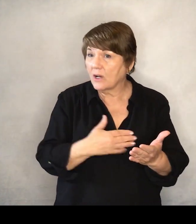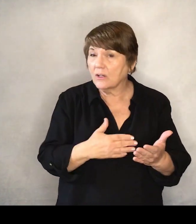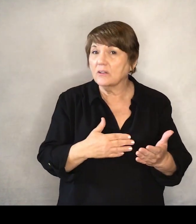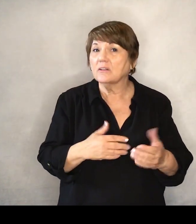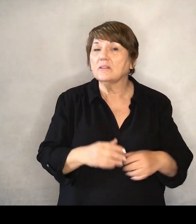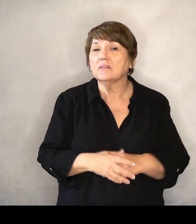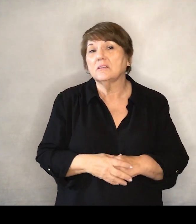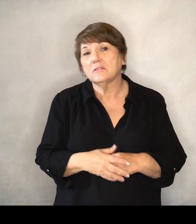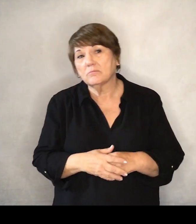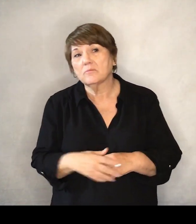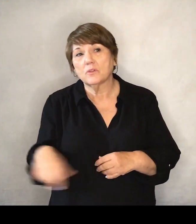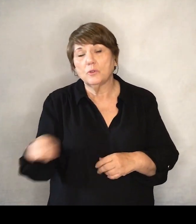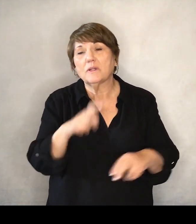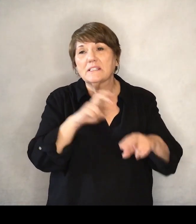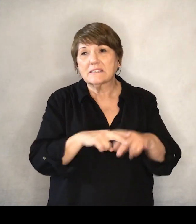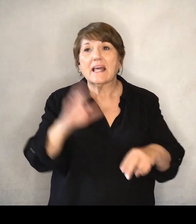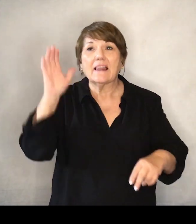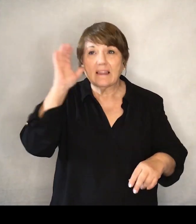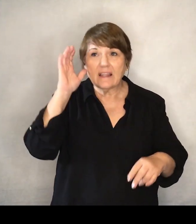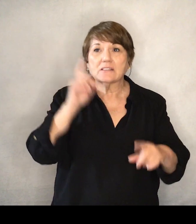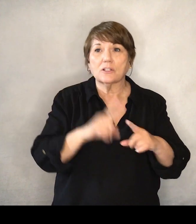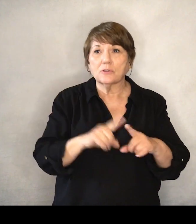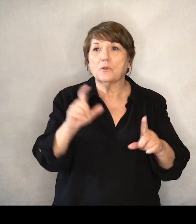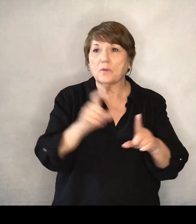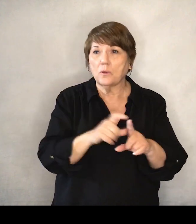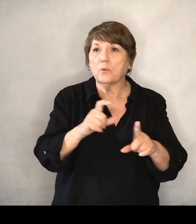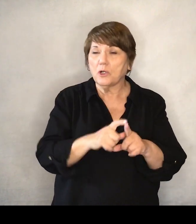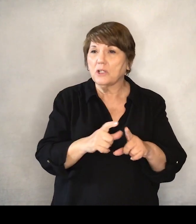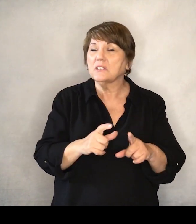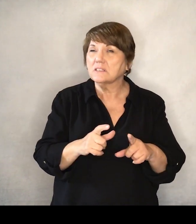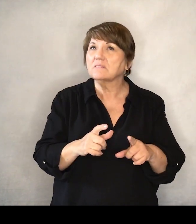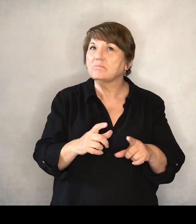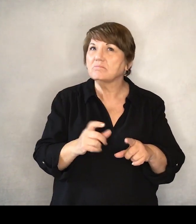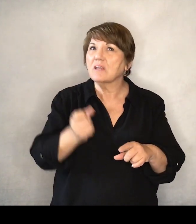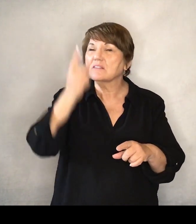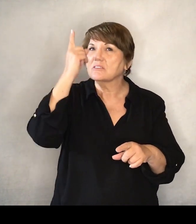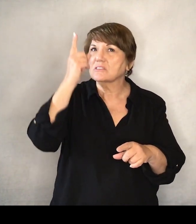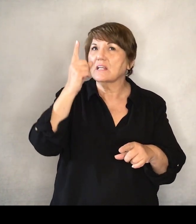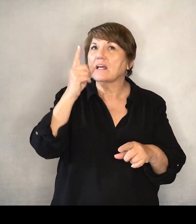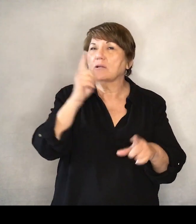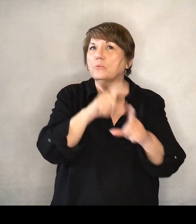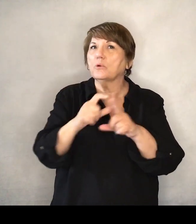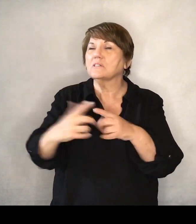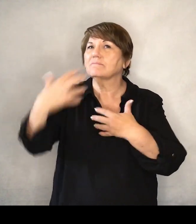if you just want to sit and listen and let it enter your heart,